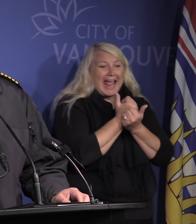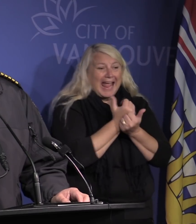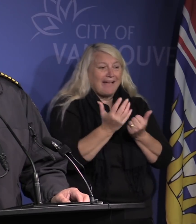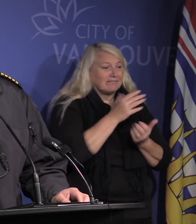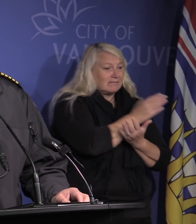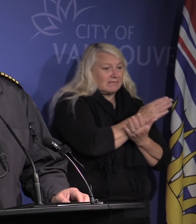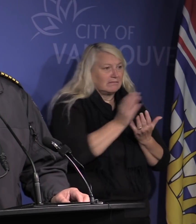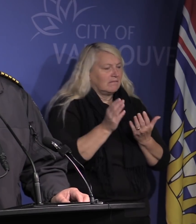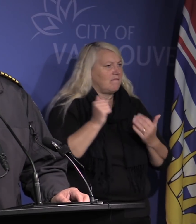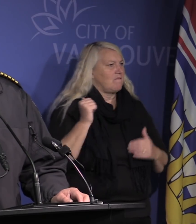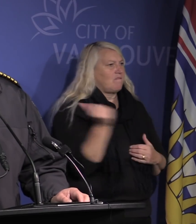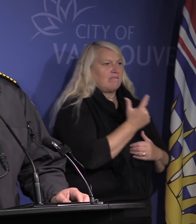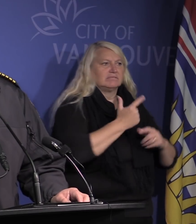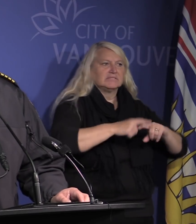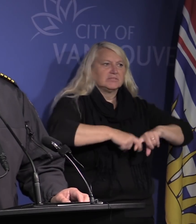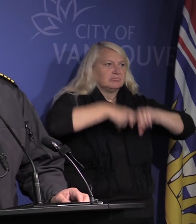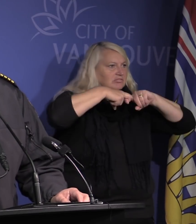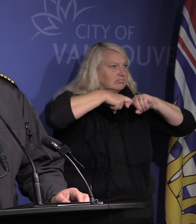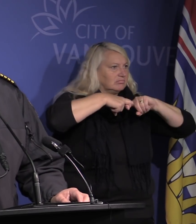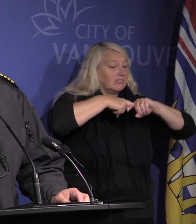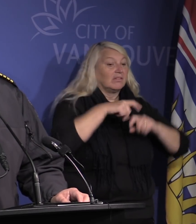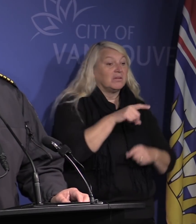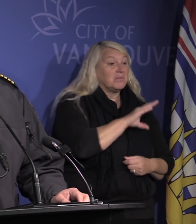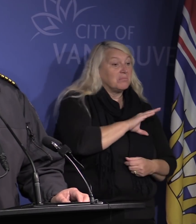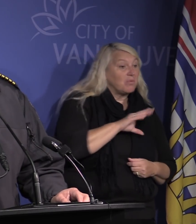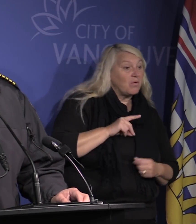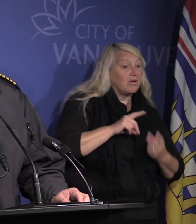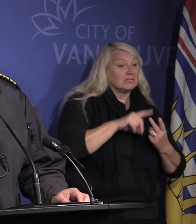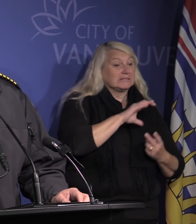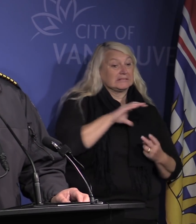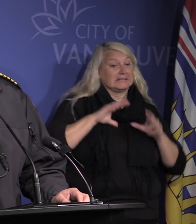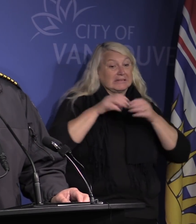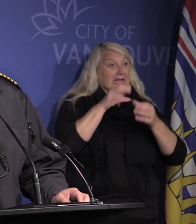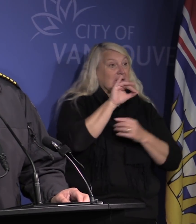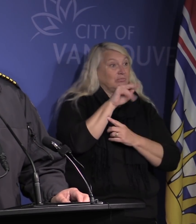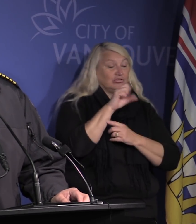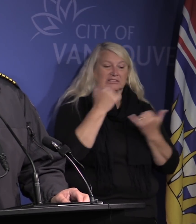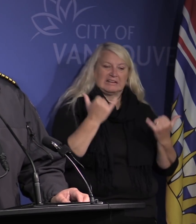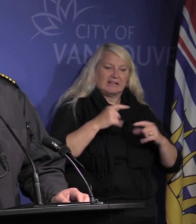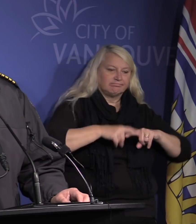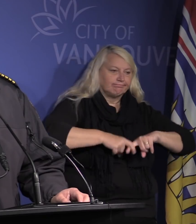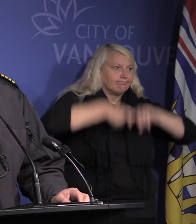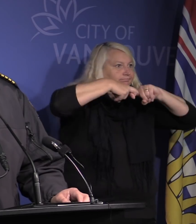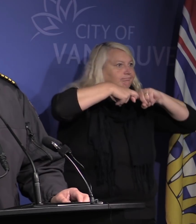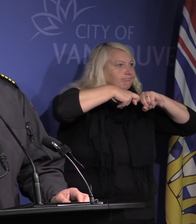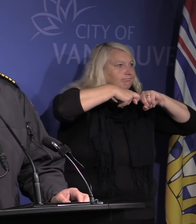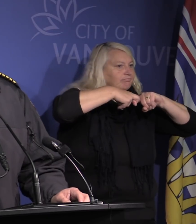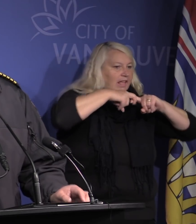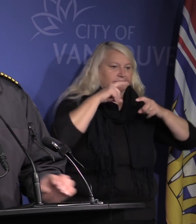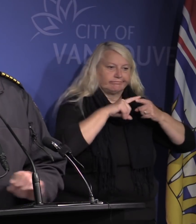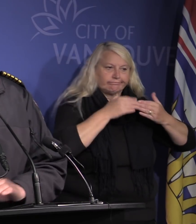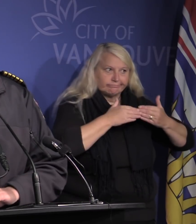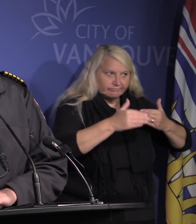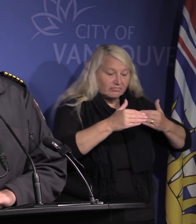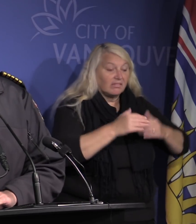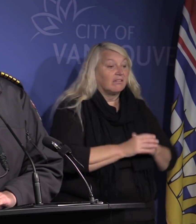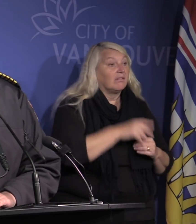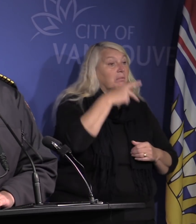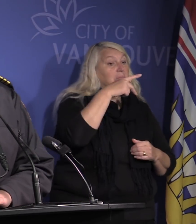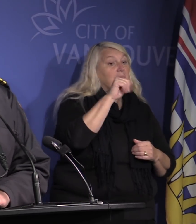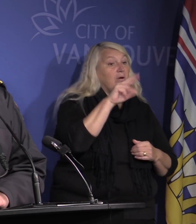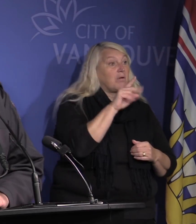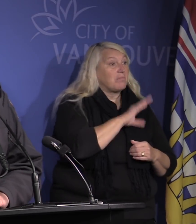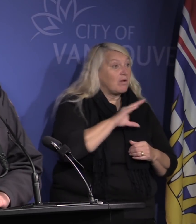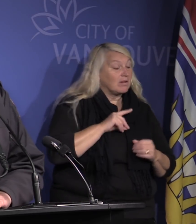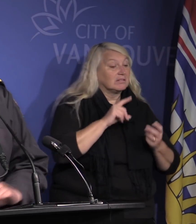suspended. All boards and commissions are suspended until further notice. All Park Board,